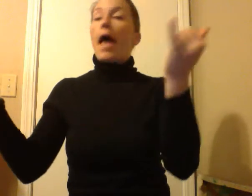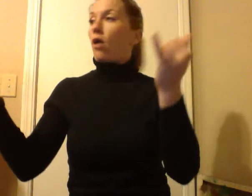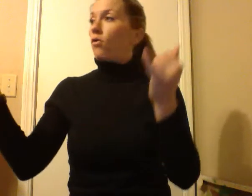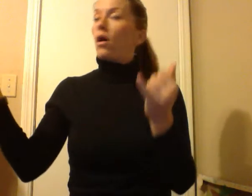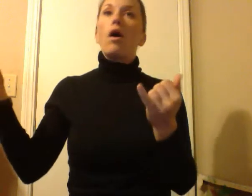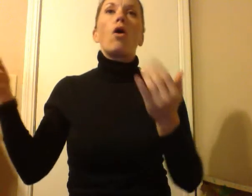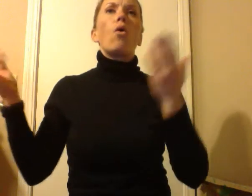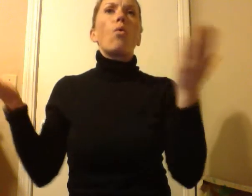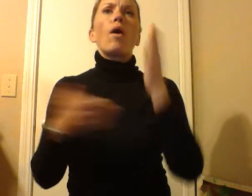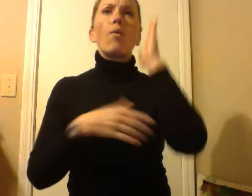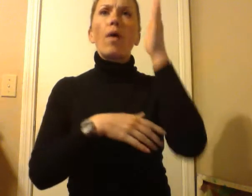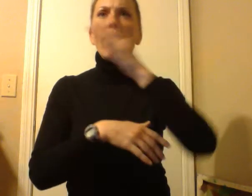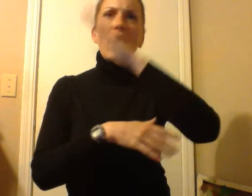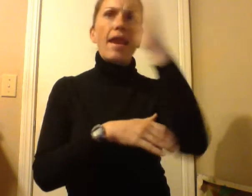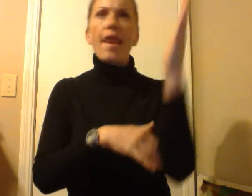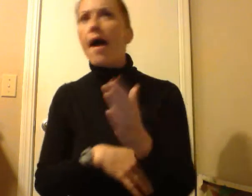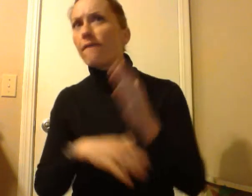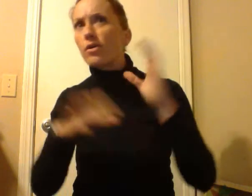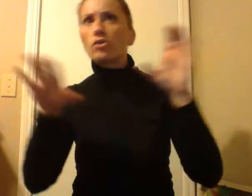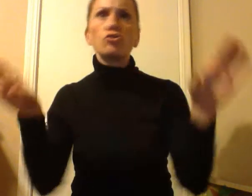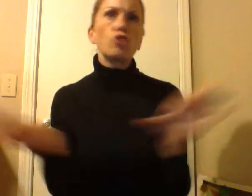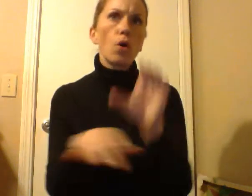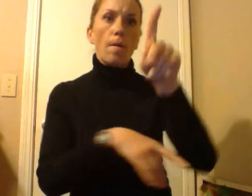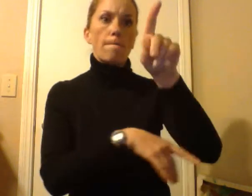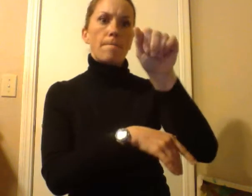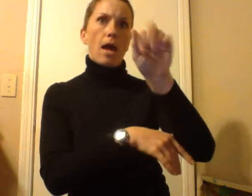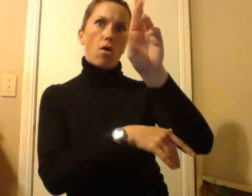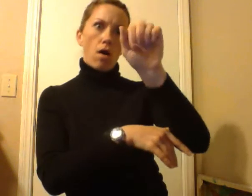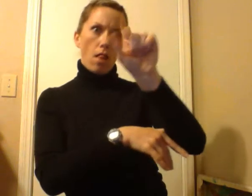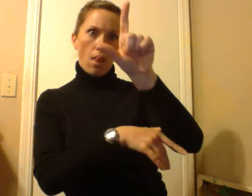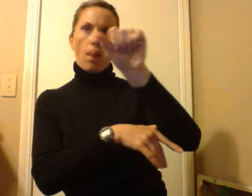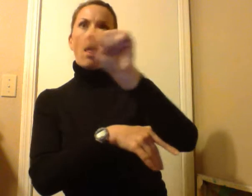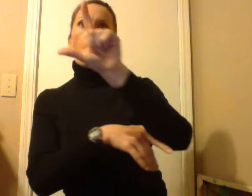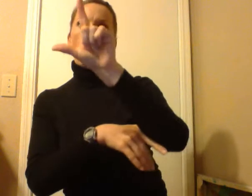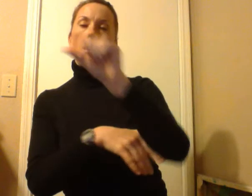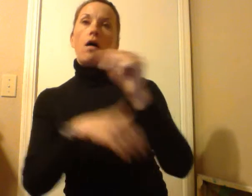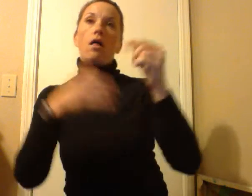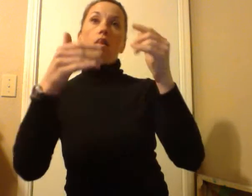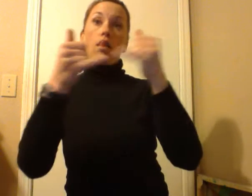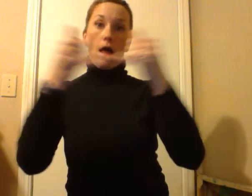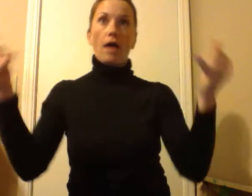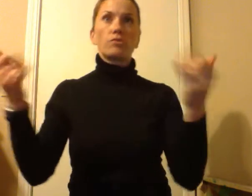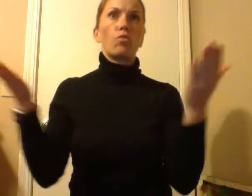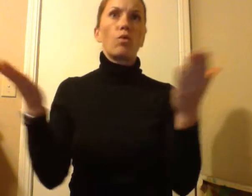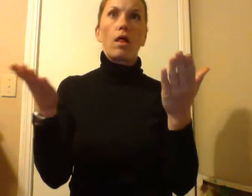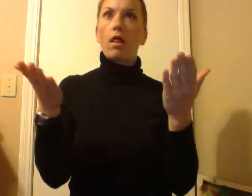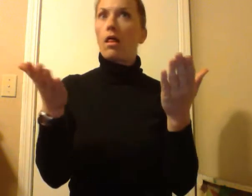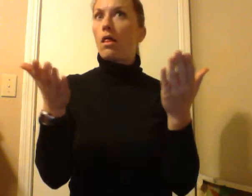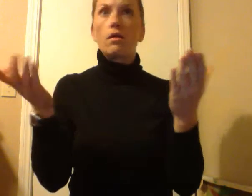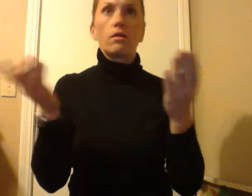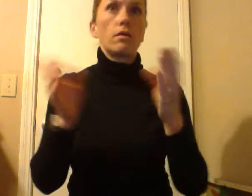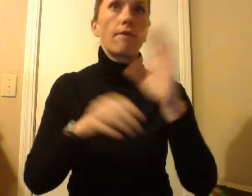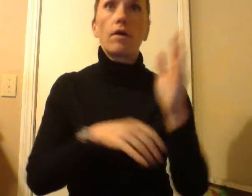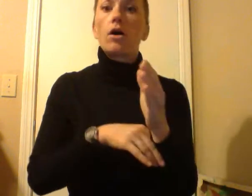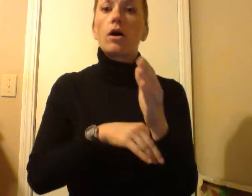right? Take your hands and go along the back of your desk and go along the front of your desk and move it down. Are you going to ever touch each other? Not if you